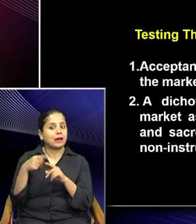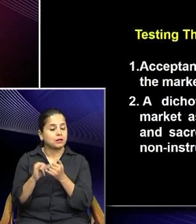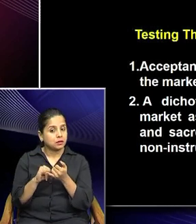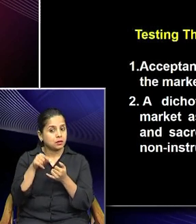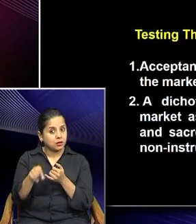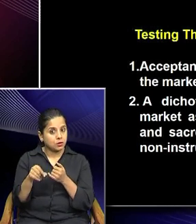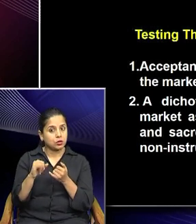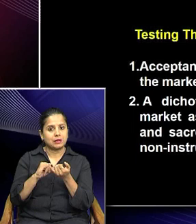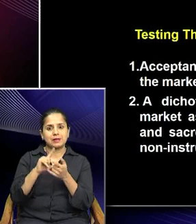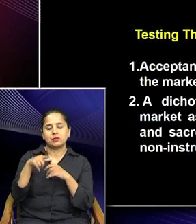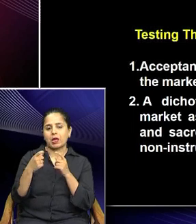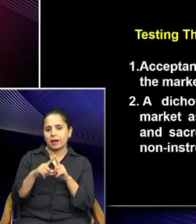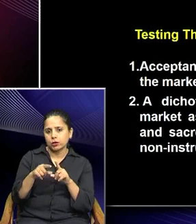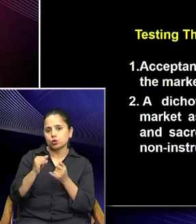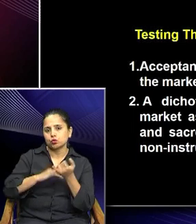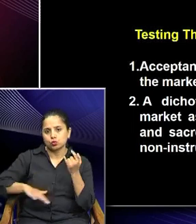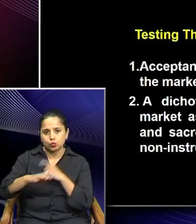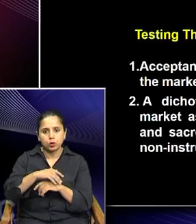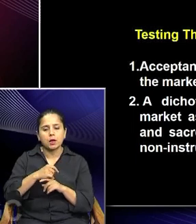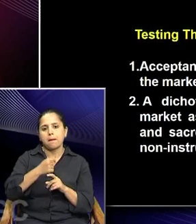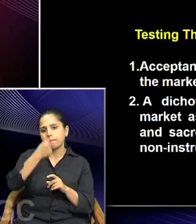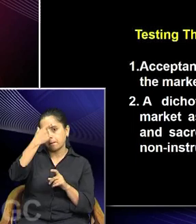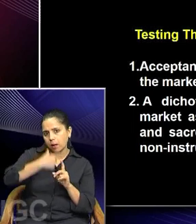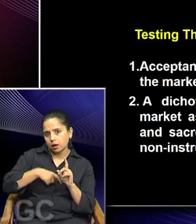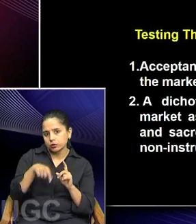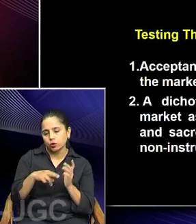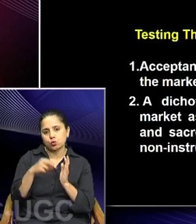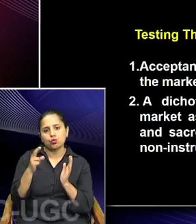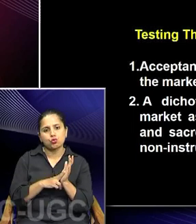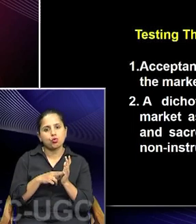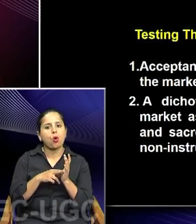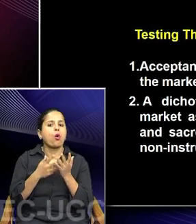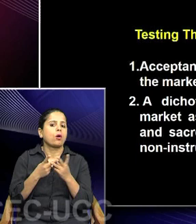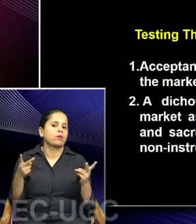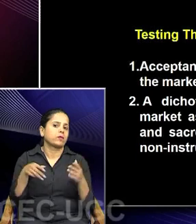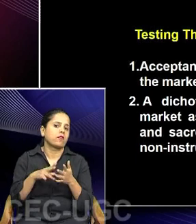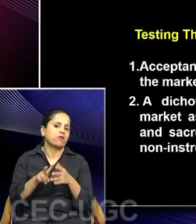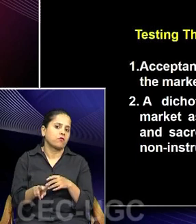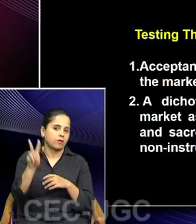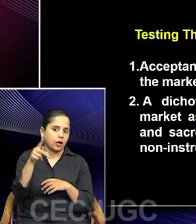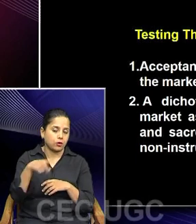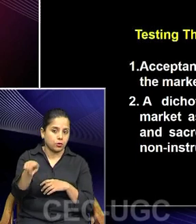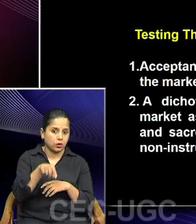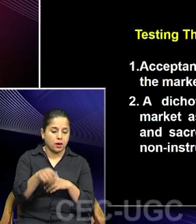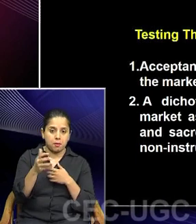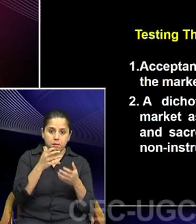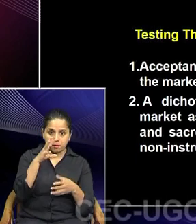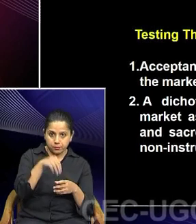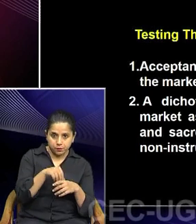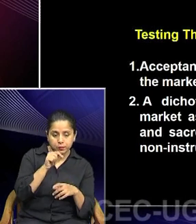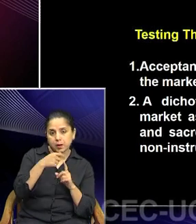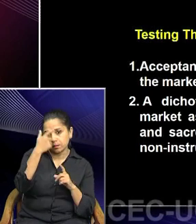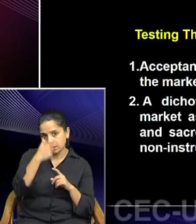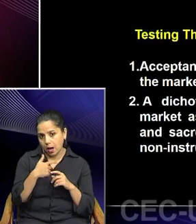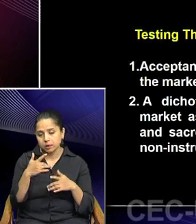sacred social and personal non-instrumental values. So, in the market your personal